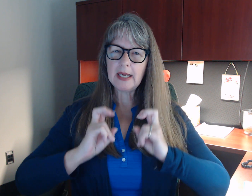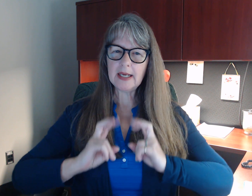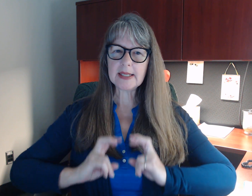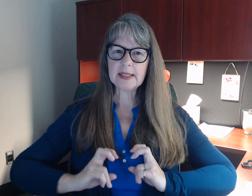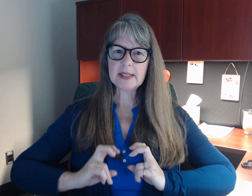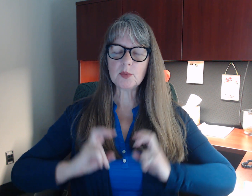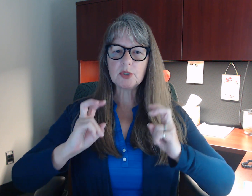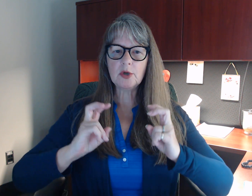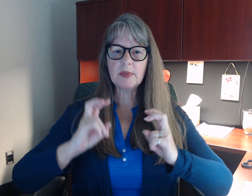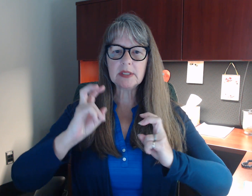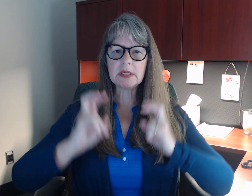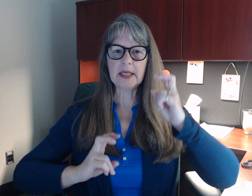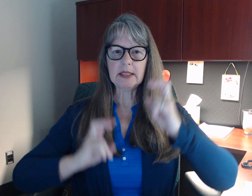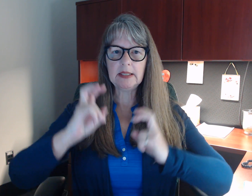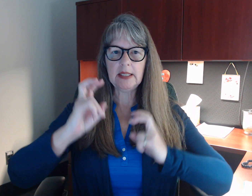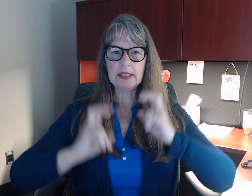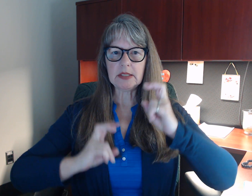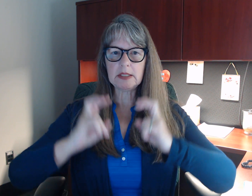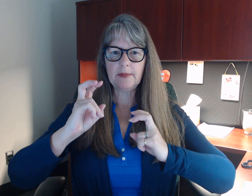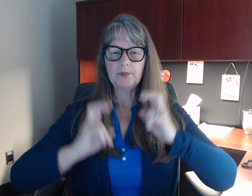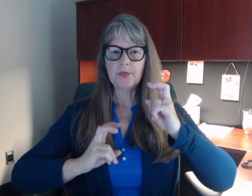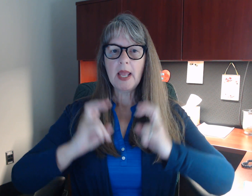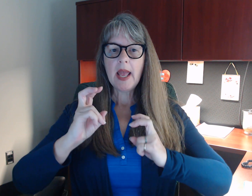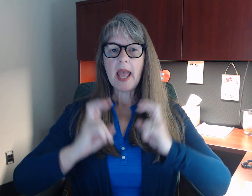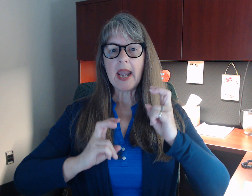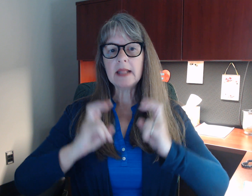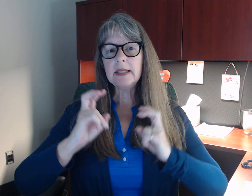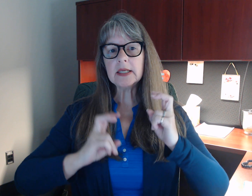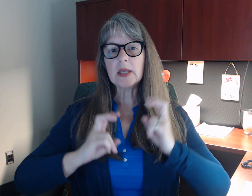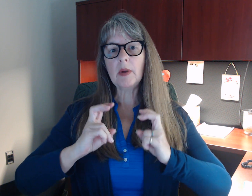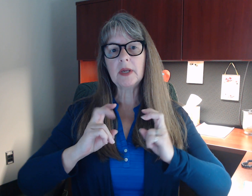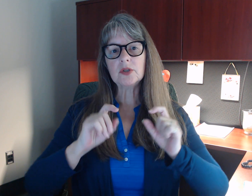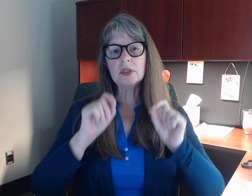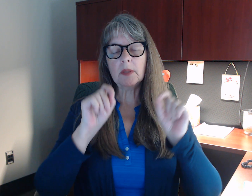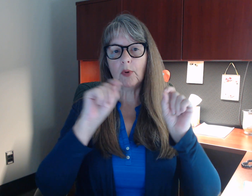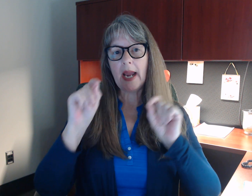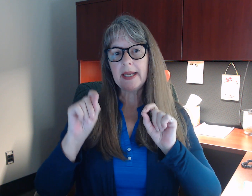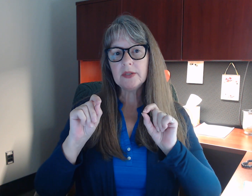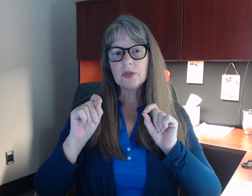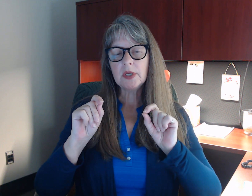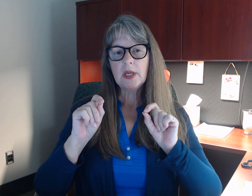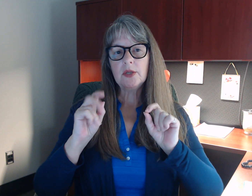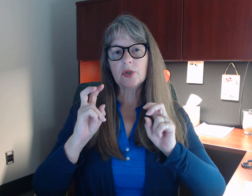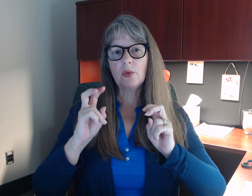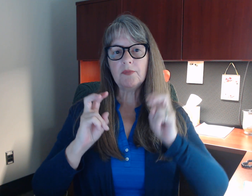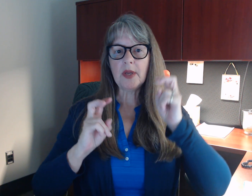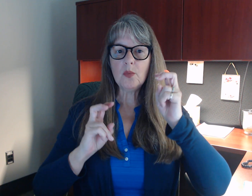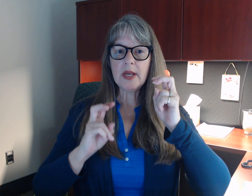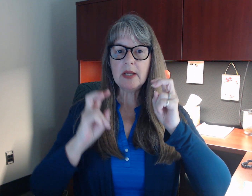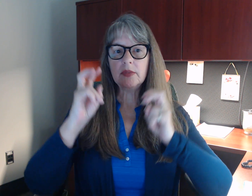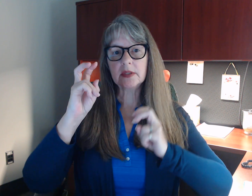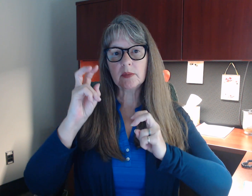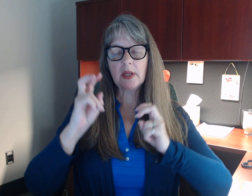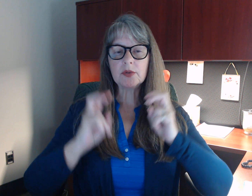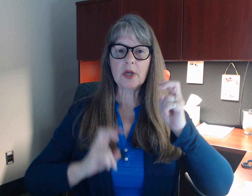analyze like this. Well, tournaments like this. And I think it's that way because it's the brackets. And so if they win, then someone else